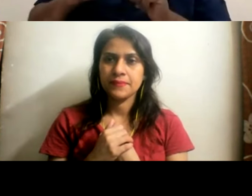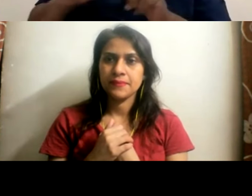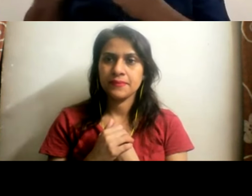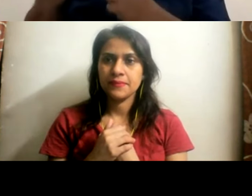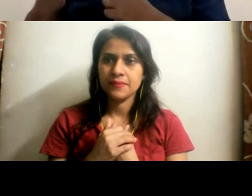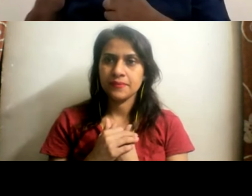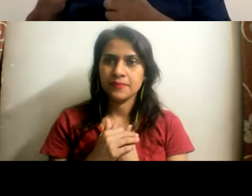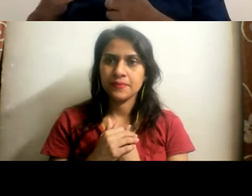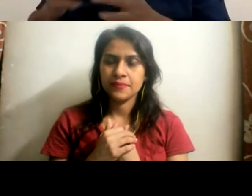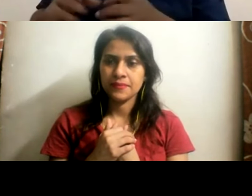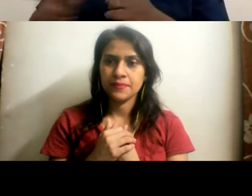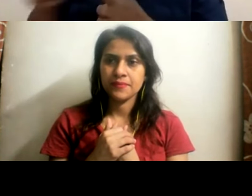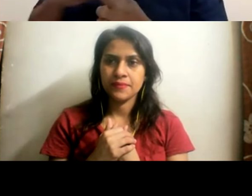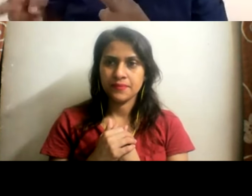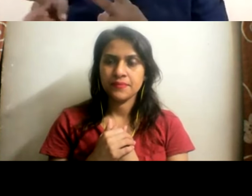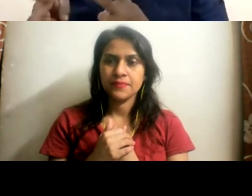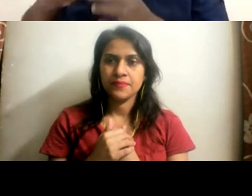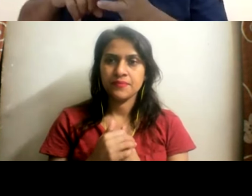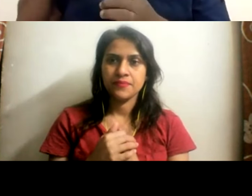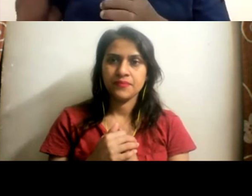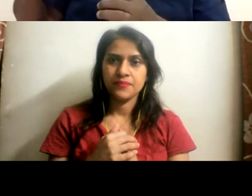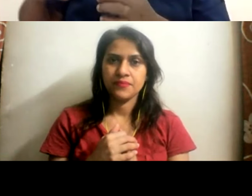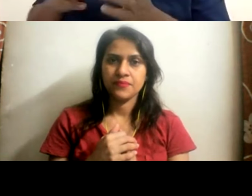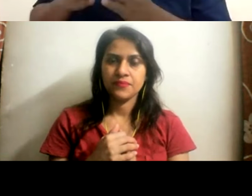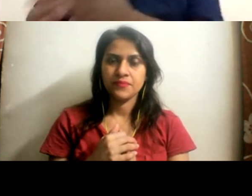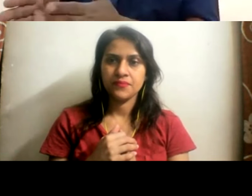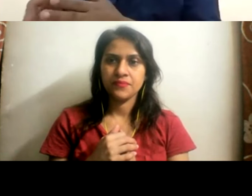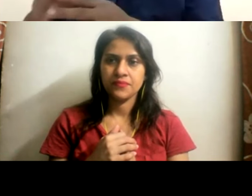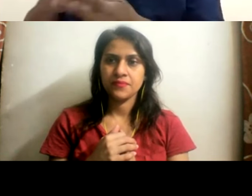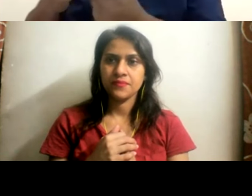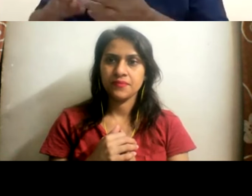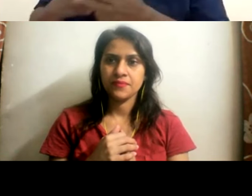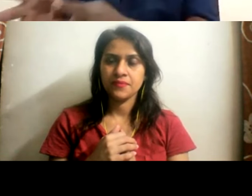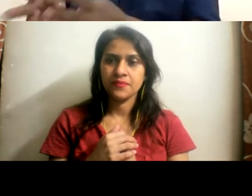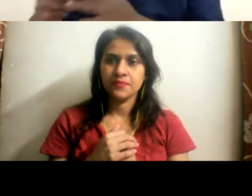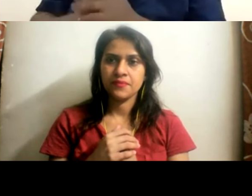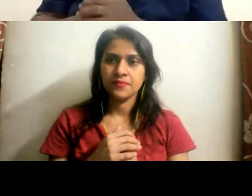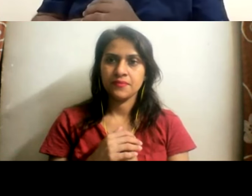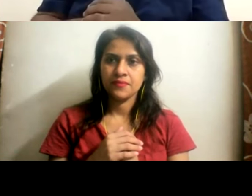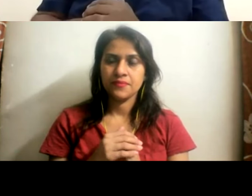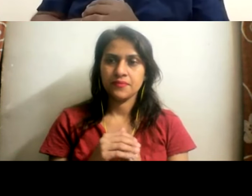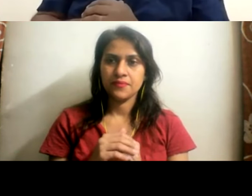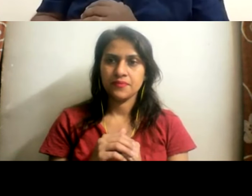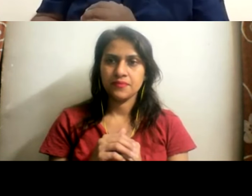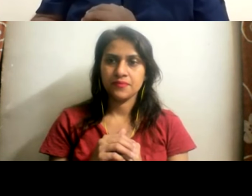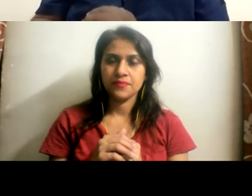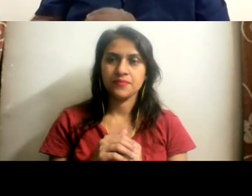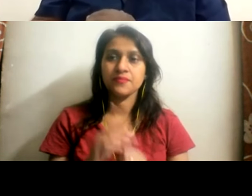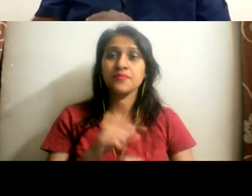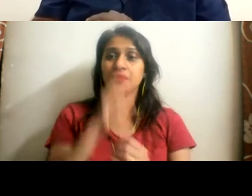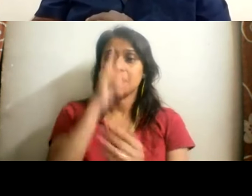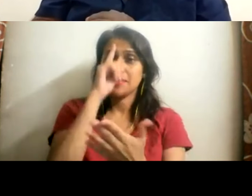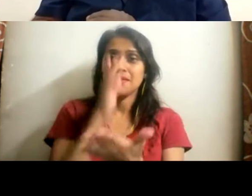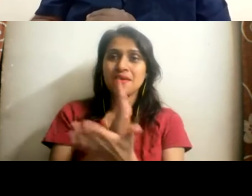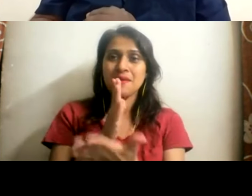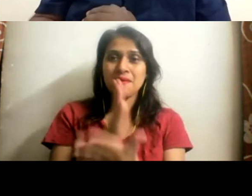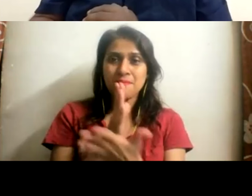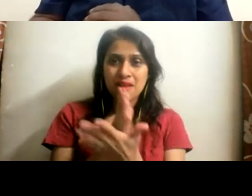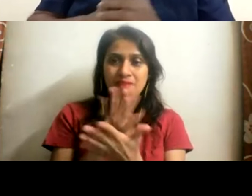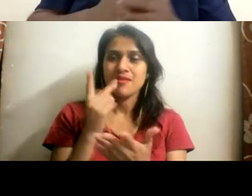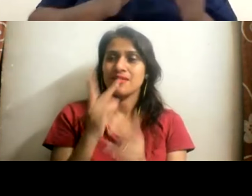Usually the quantitative approach has many cases or subjects or respondents. It believes the sample size is